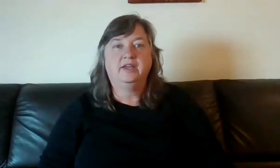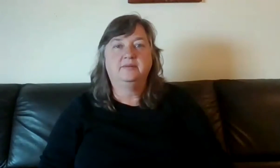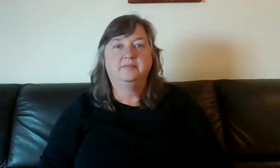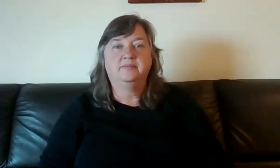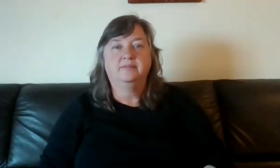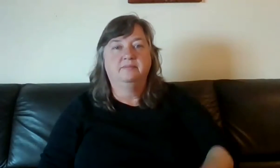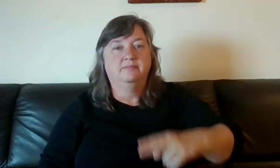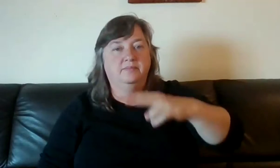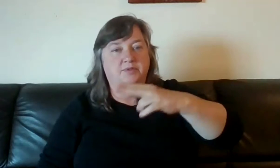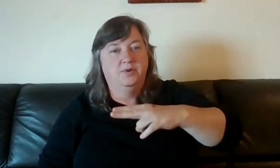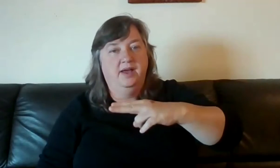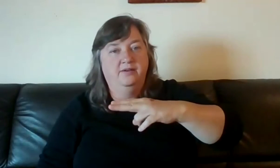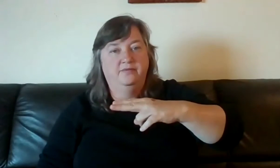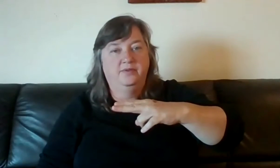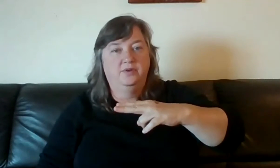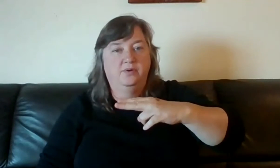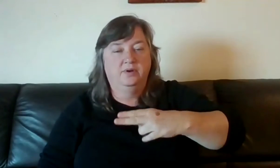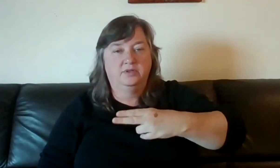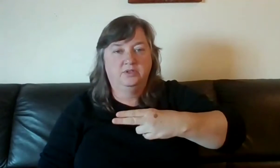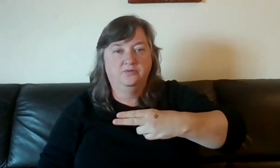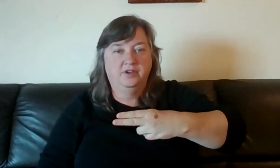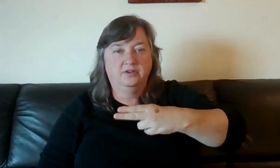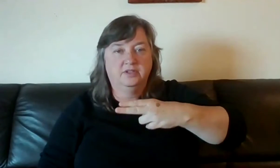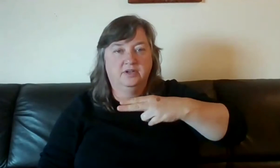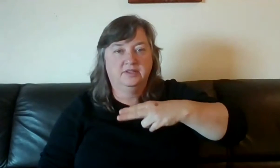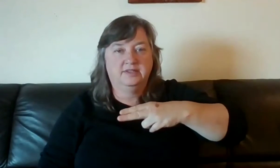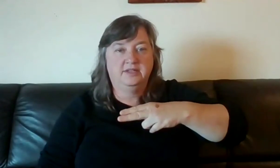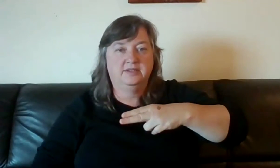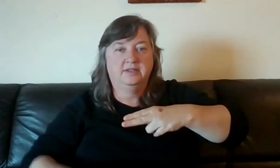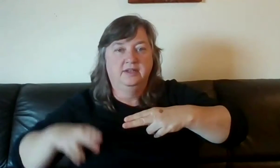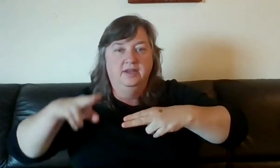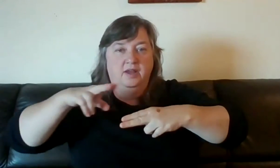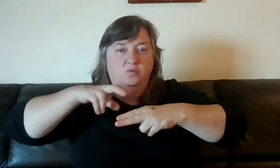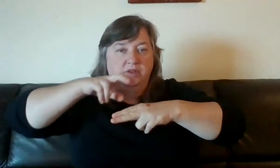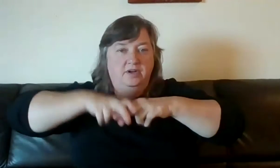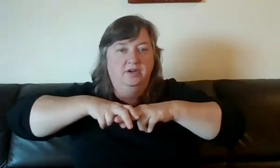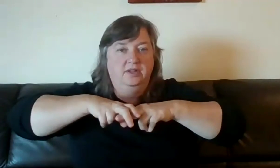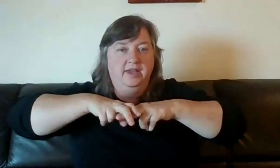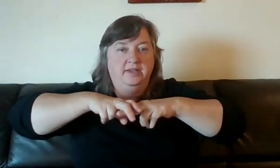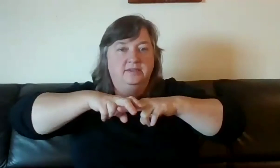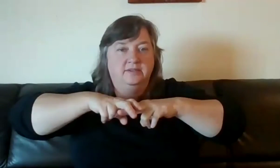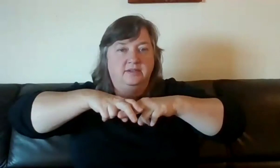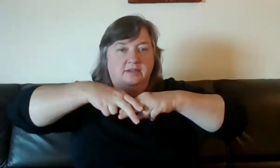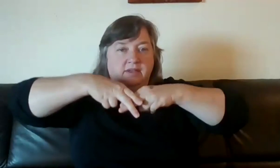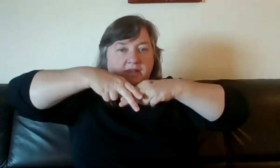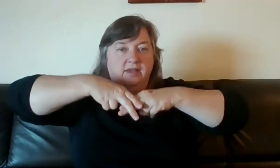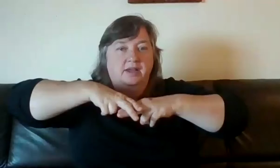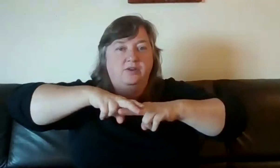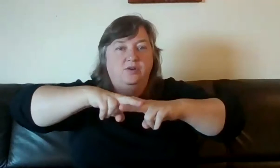Swing. So you have your two fingers that are the seat and one that are your legs, and you go